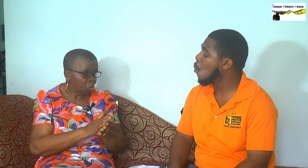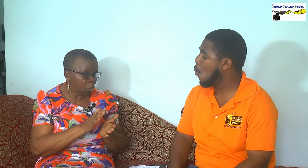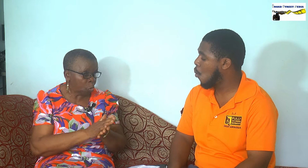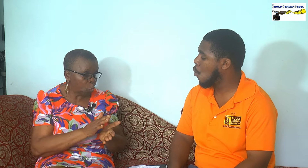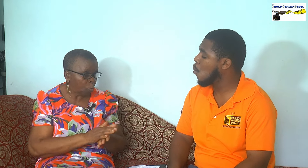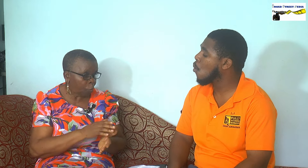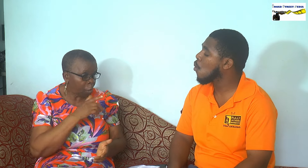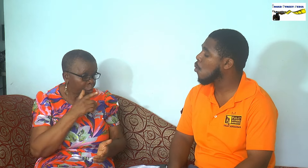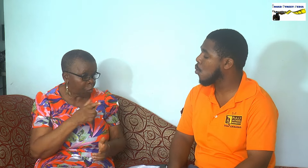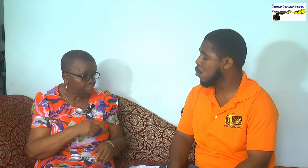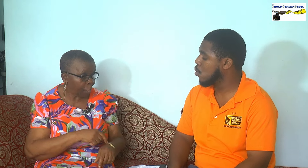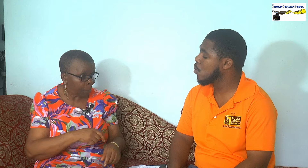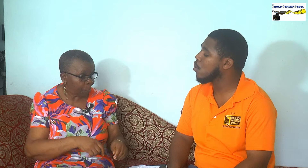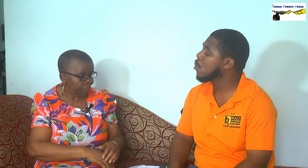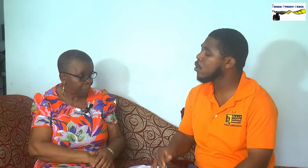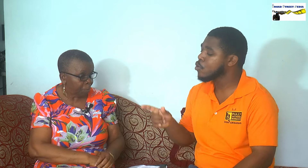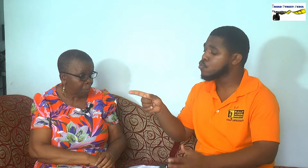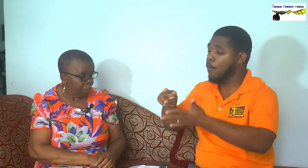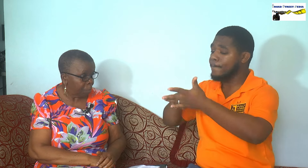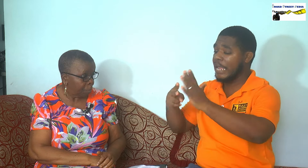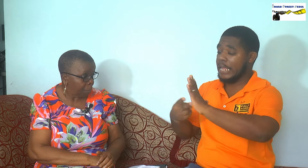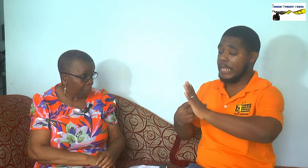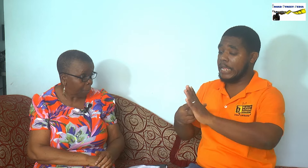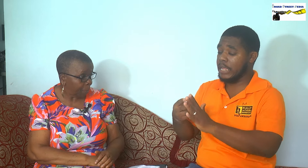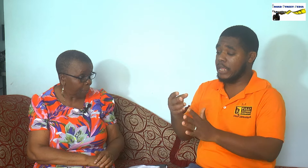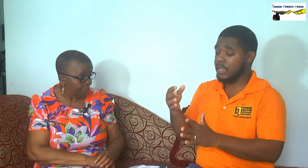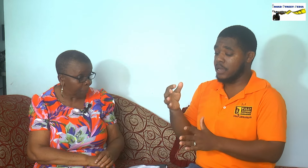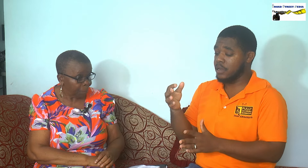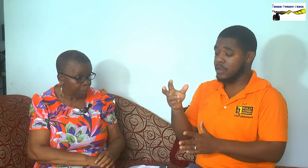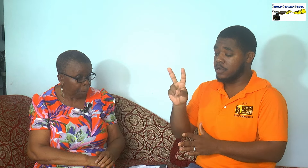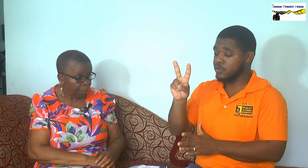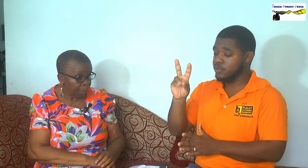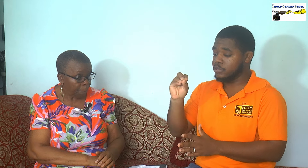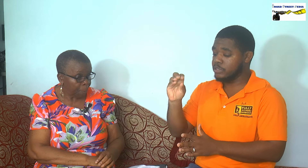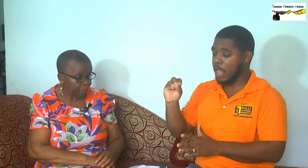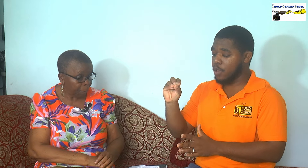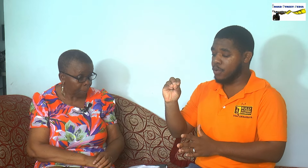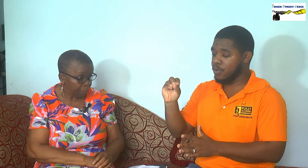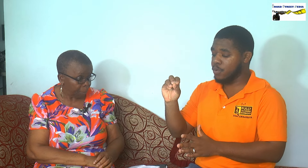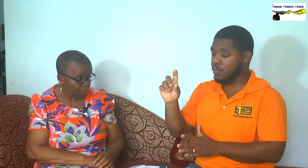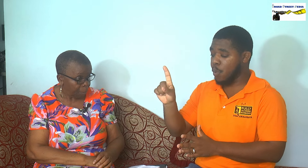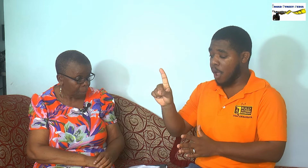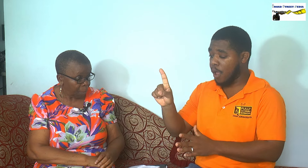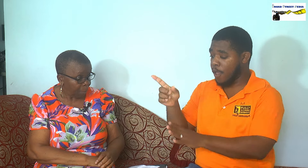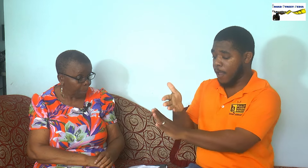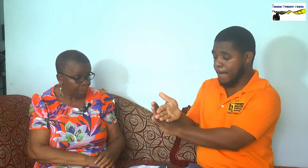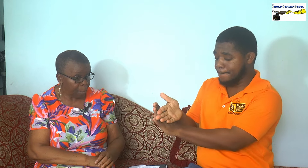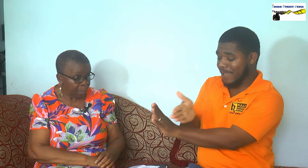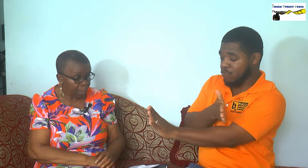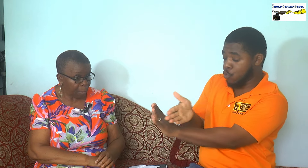the school for lunchtime. So you mean that in like 2000,